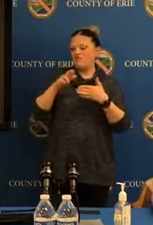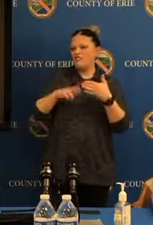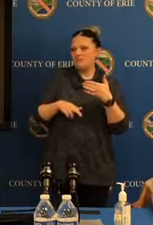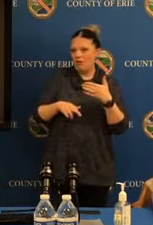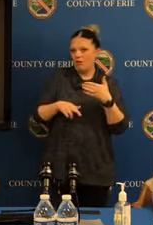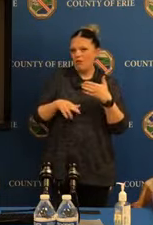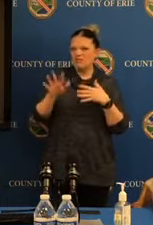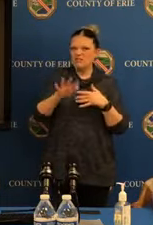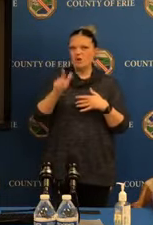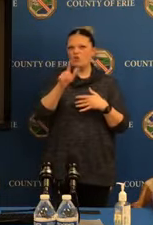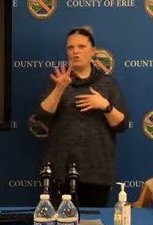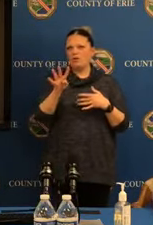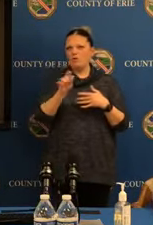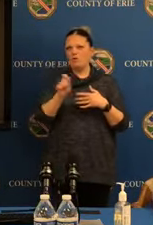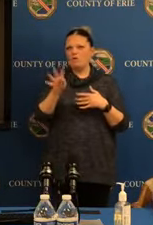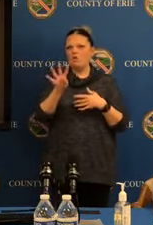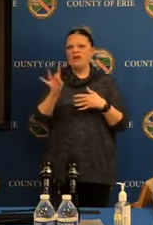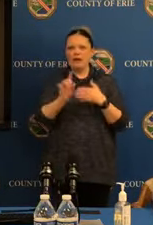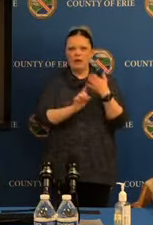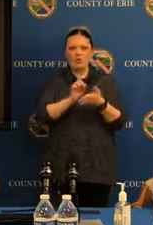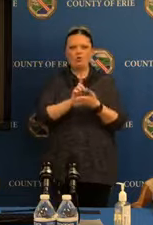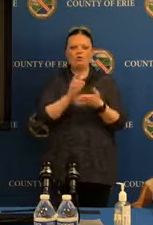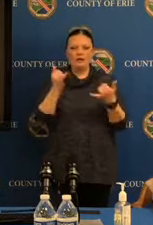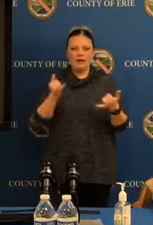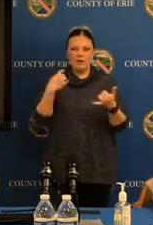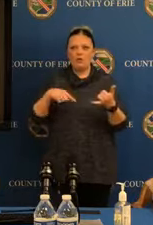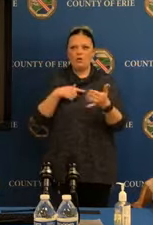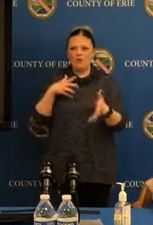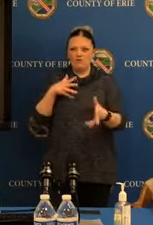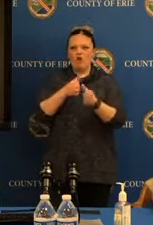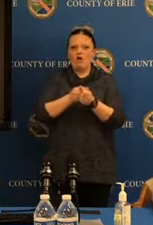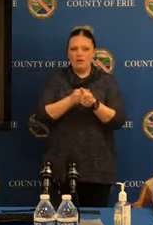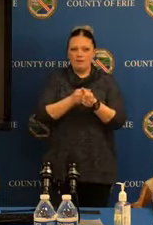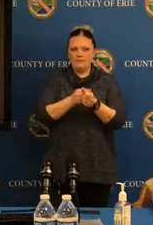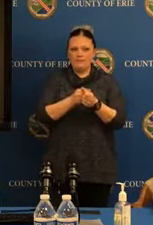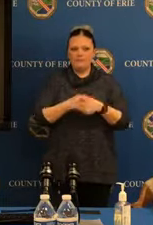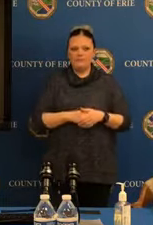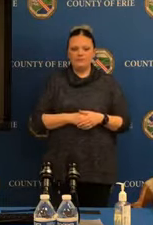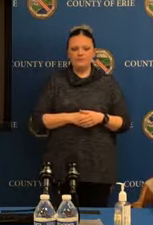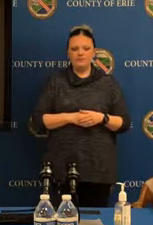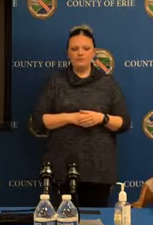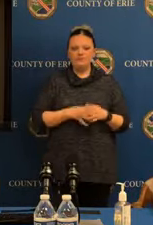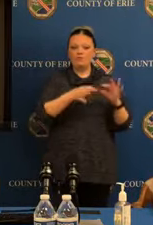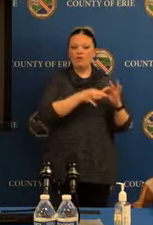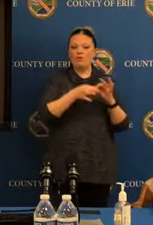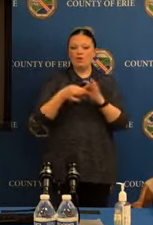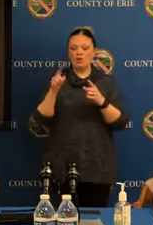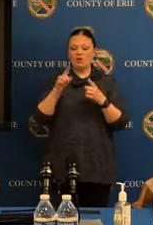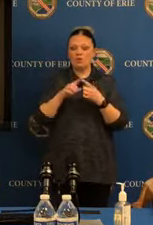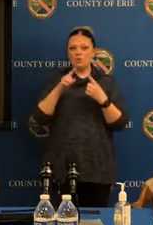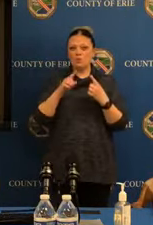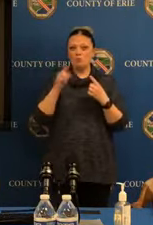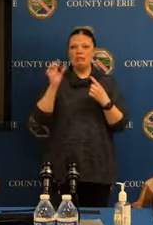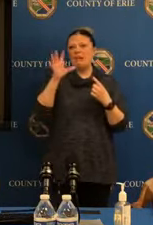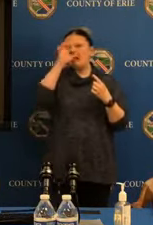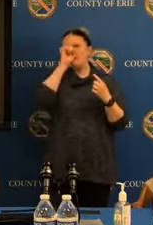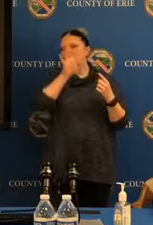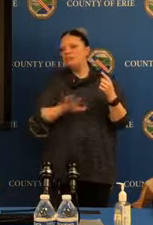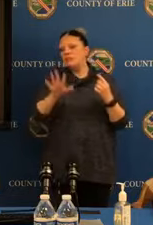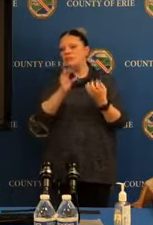results in about 24 to 48 hours now that we've caught up with our backlog. And in terms of the estimates of the number